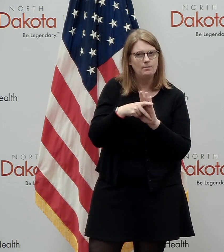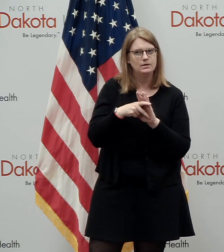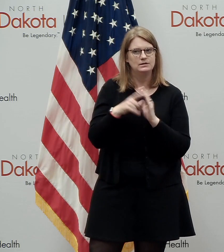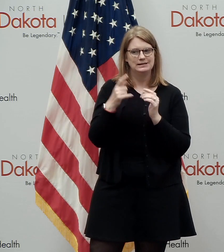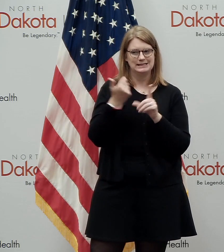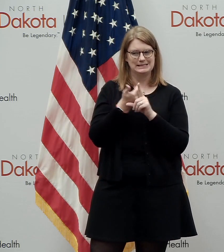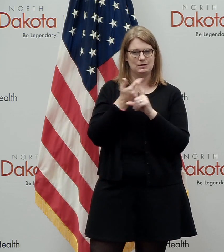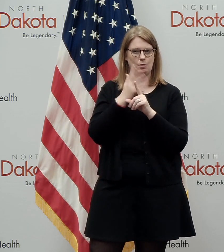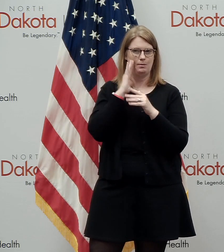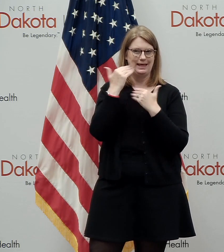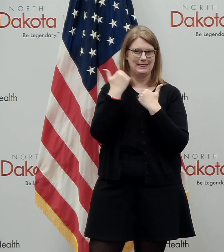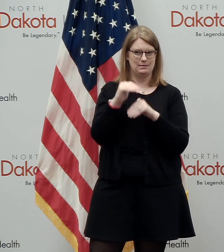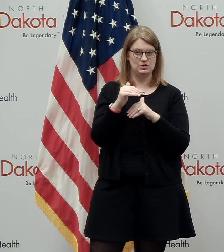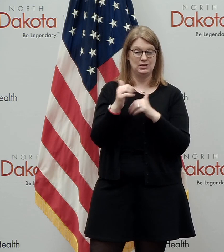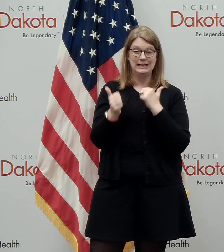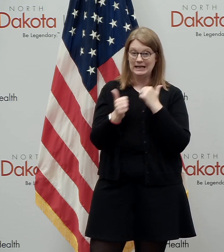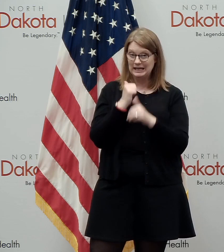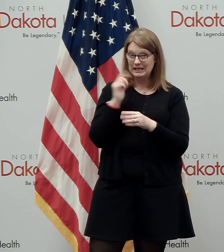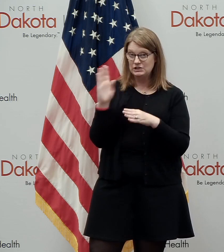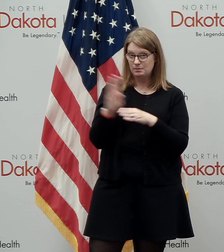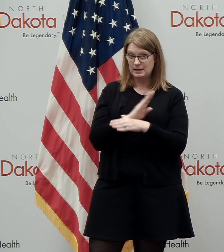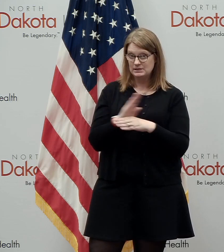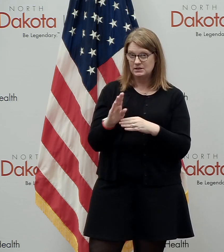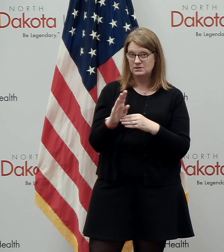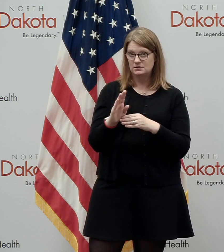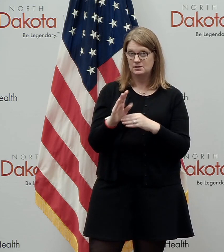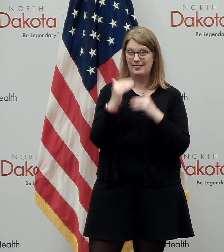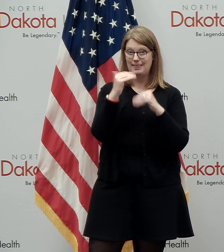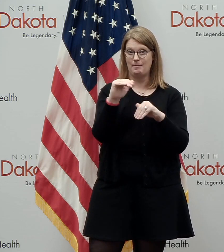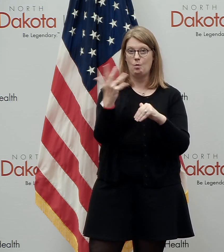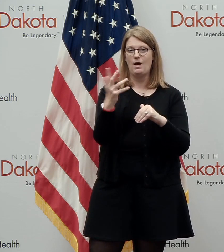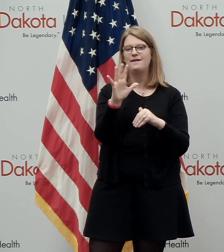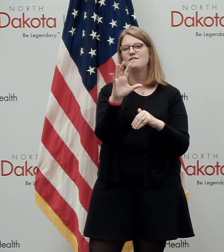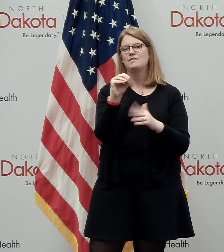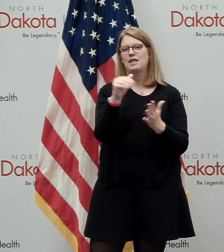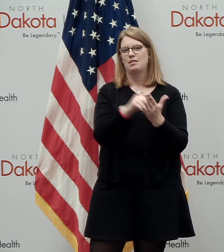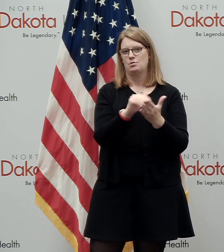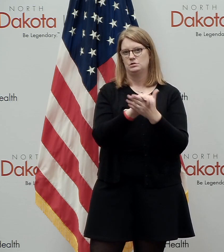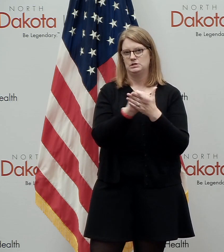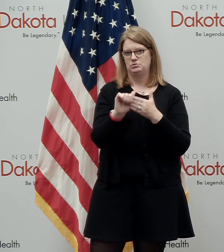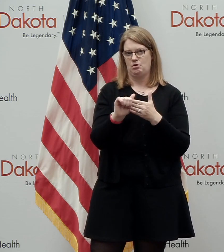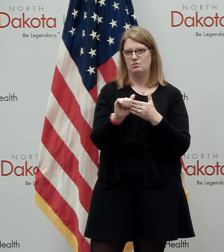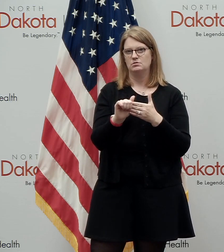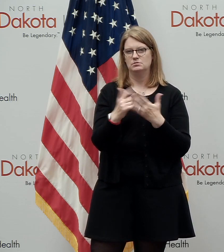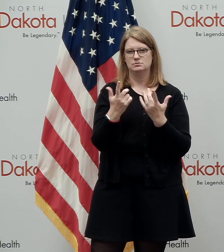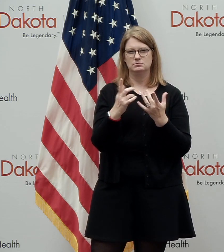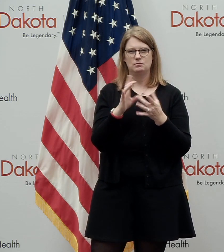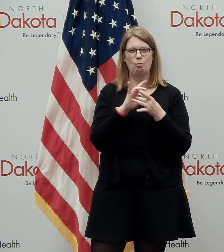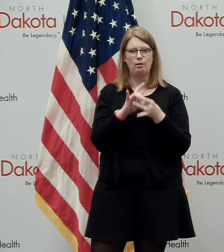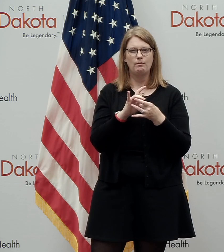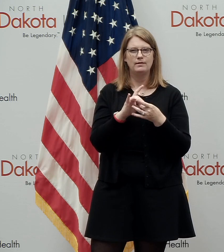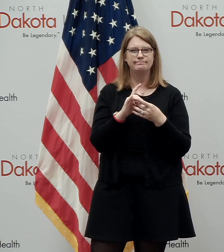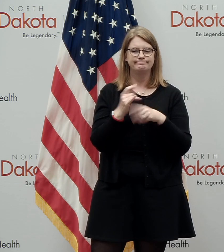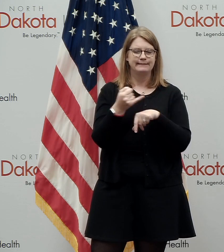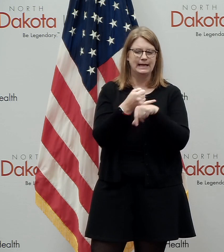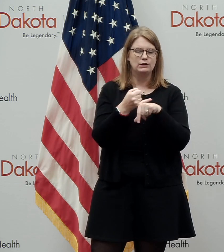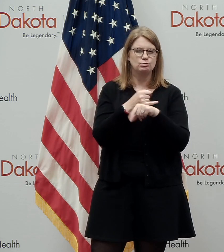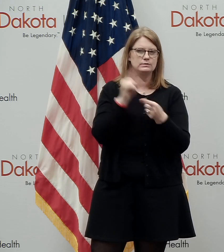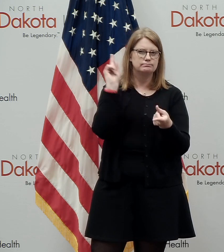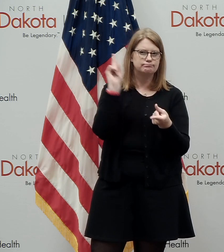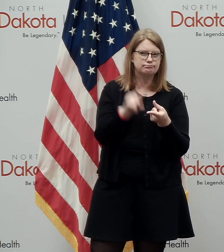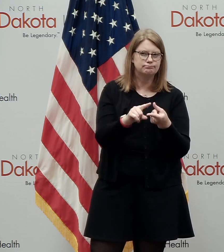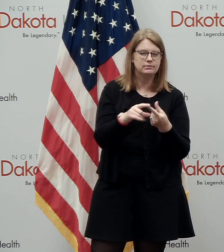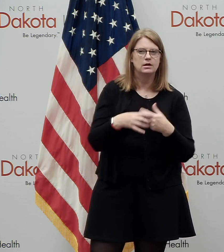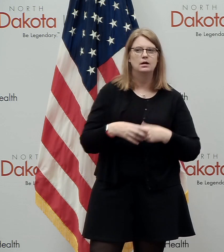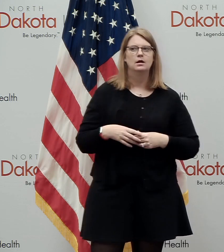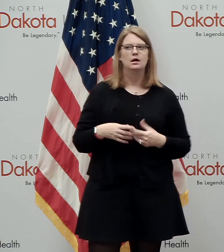limited to $50,000 per business in terms of the amount of money that would go towards buying down their interest. And of course,